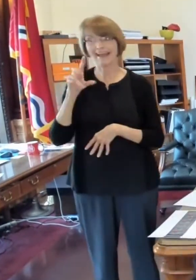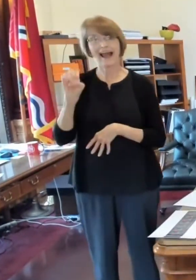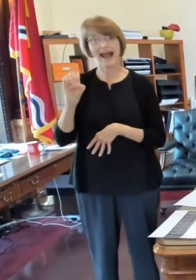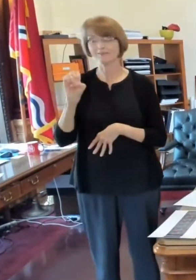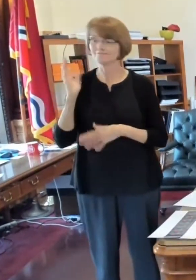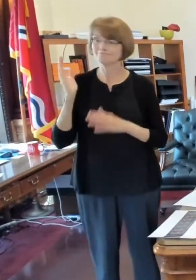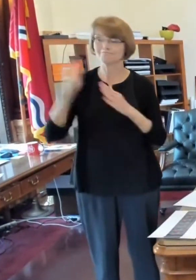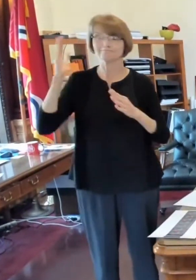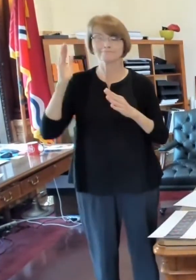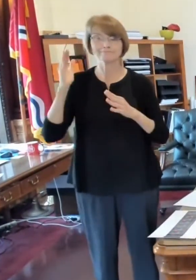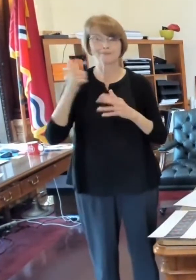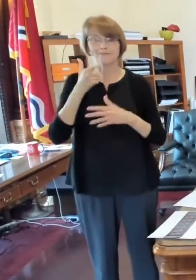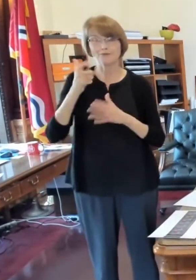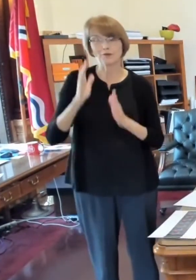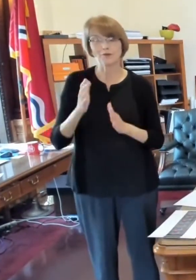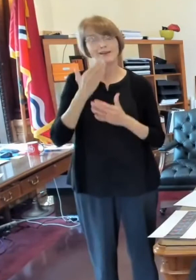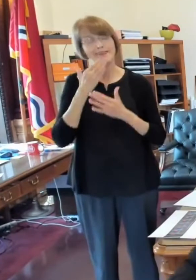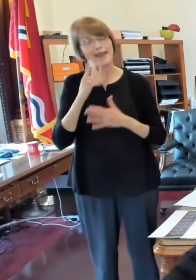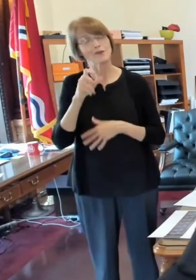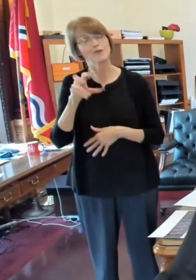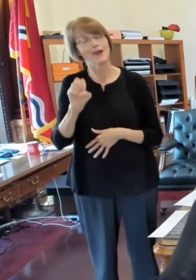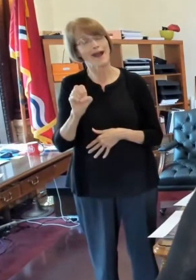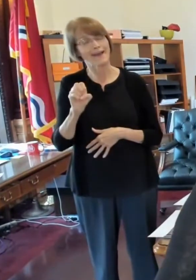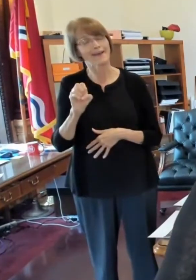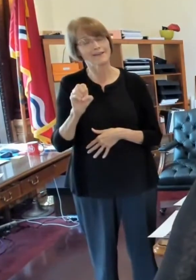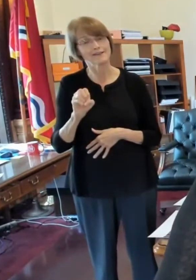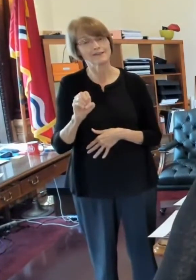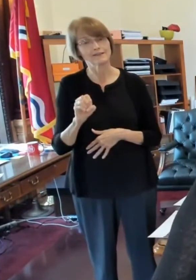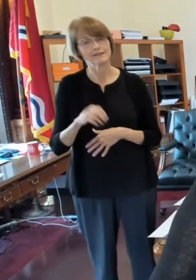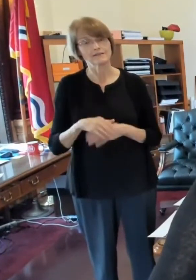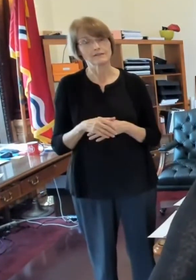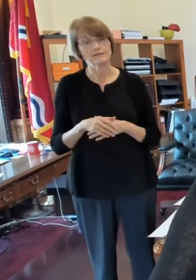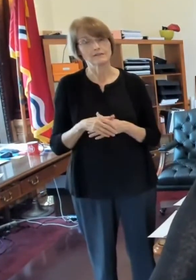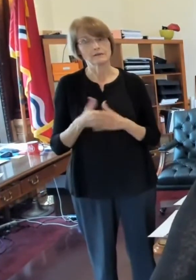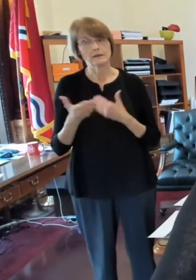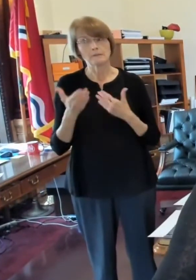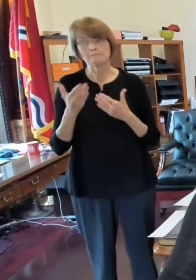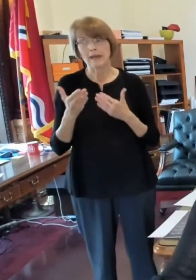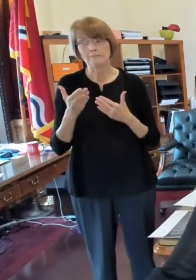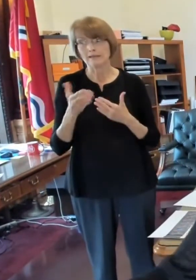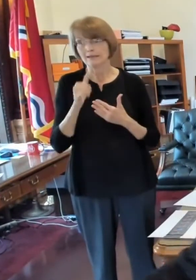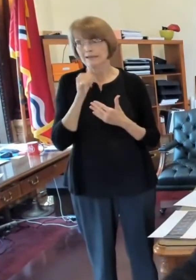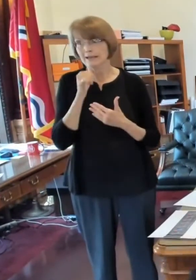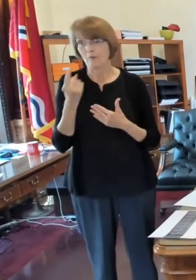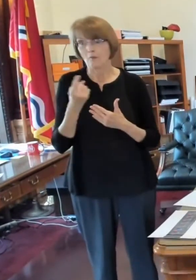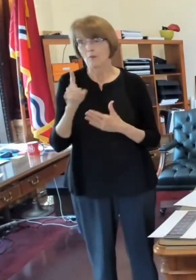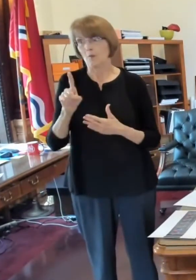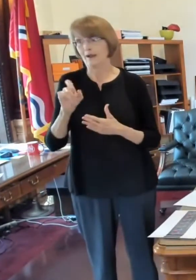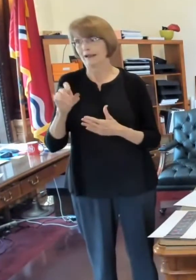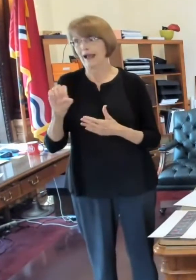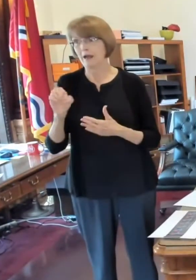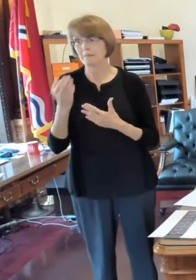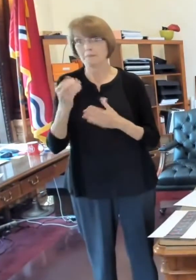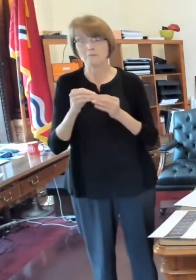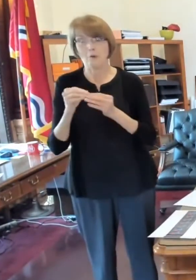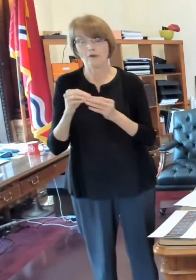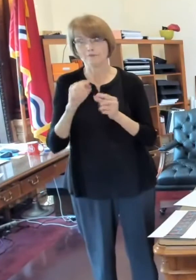here because, thank you, Kyle. Or maybe there's more than one Kyle out there who's watching. But